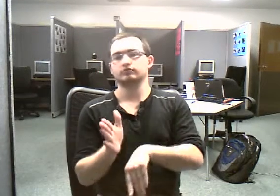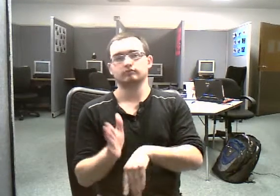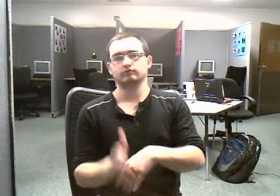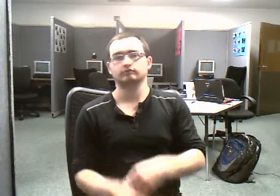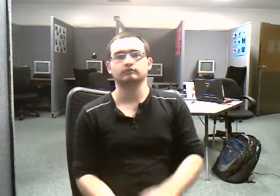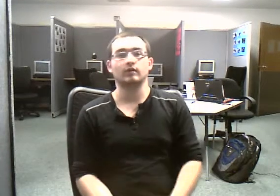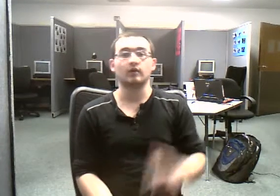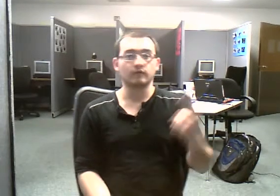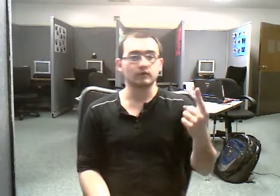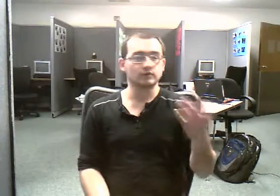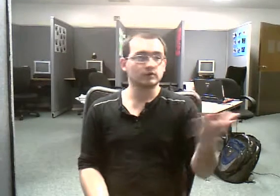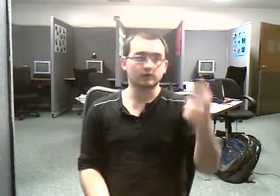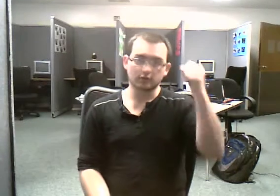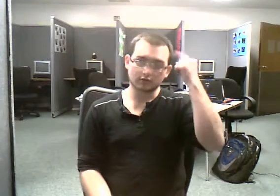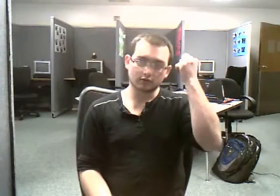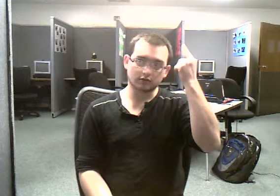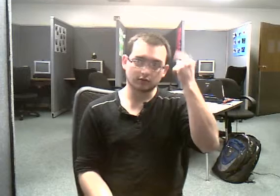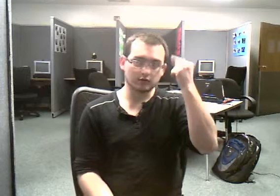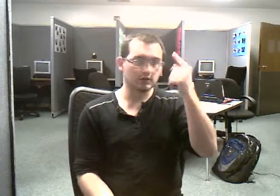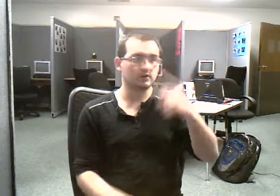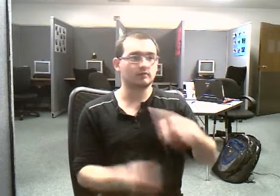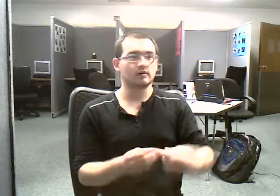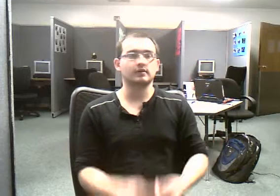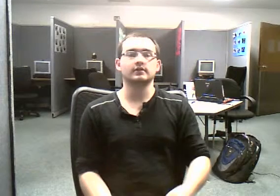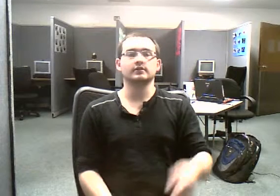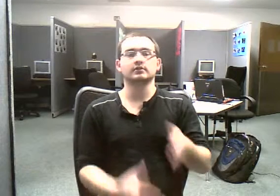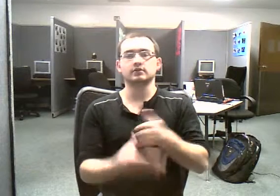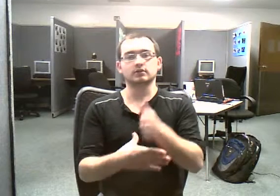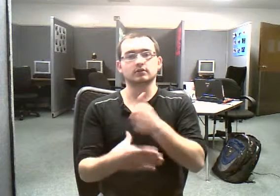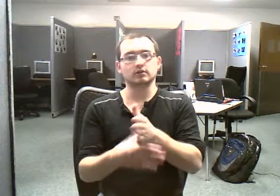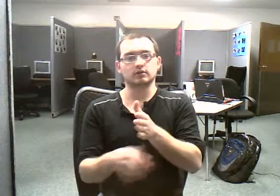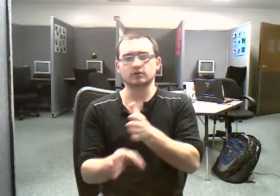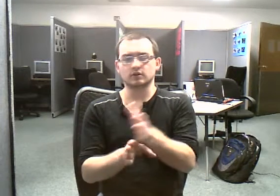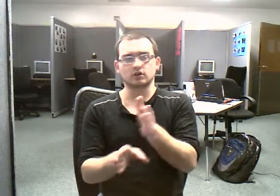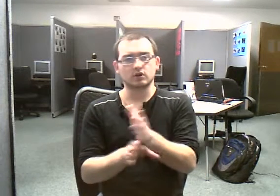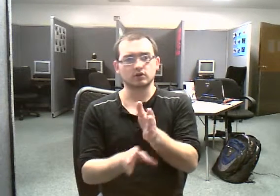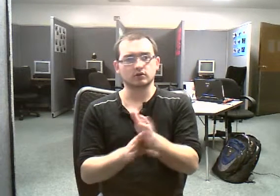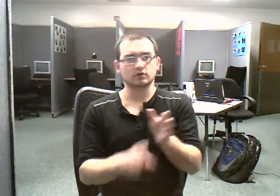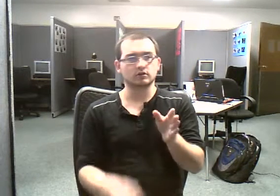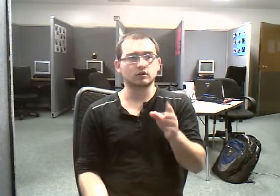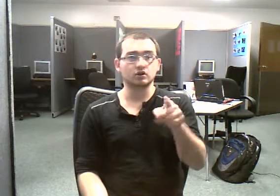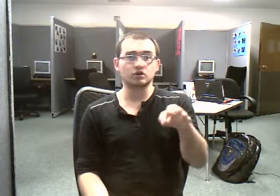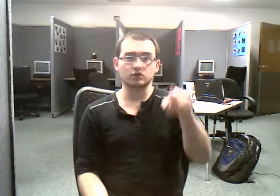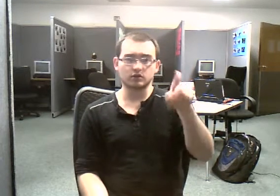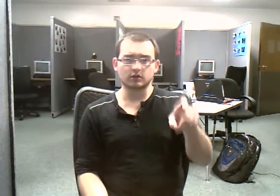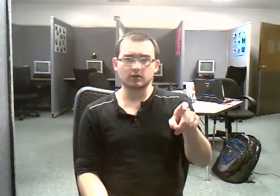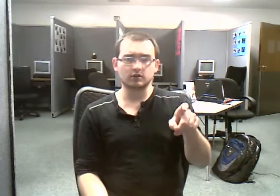ecology that you can make a rather smart, cold-blooded animal think that it's getting a free meal.